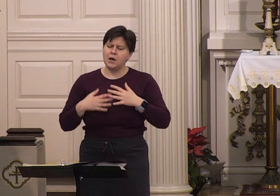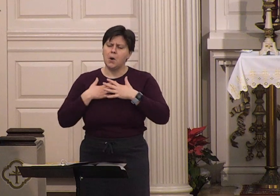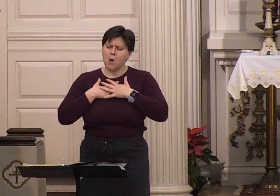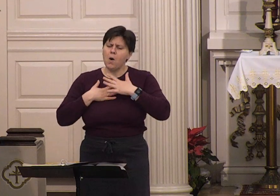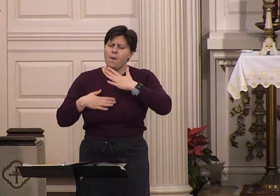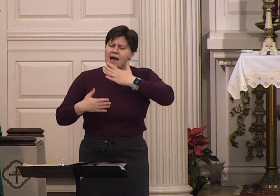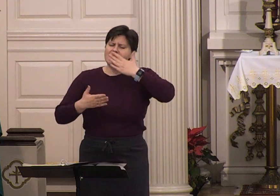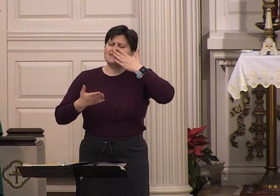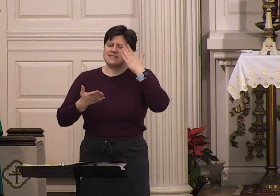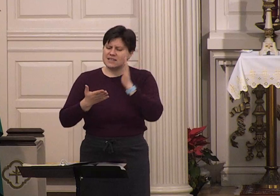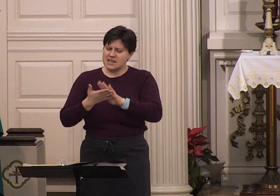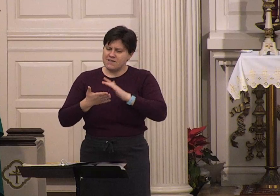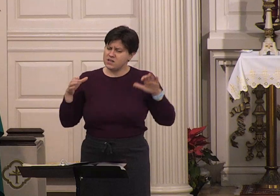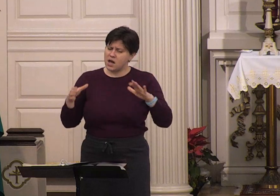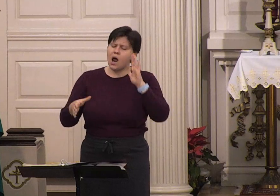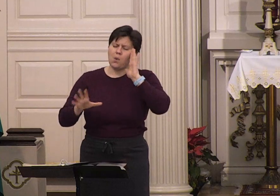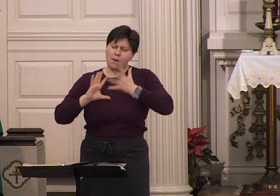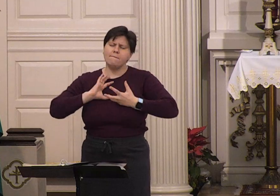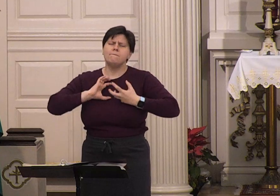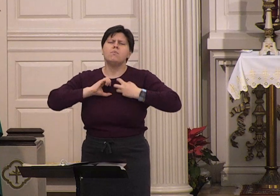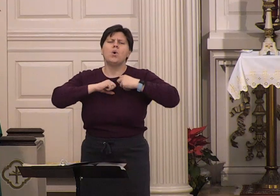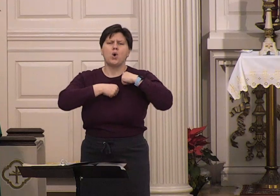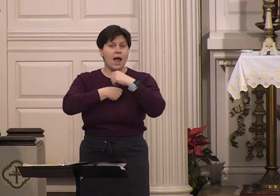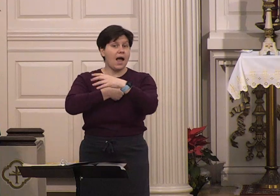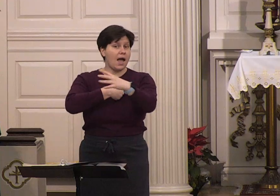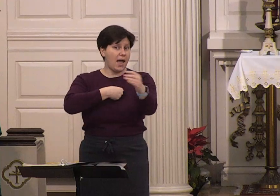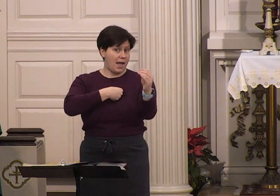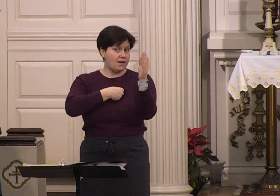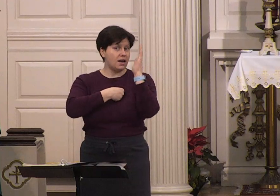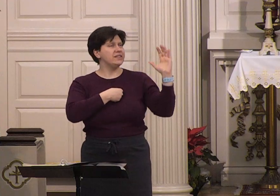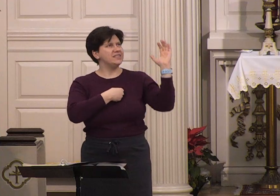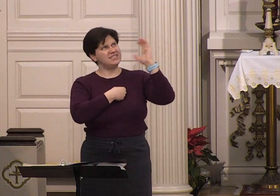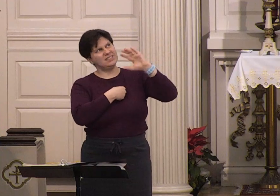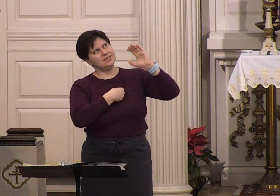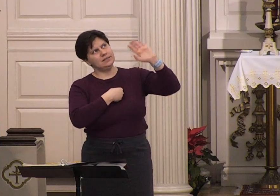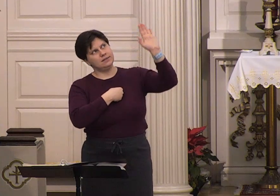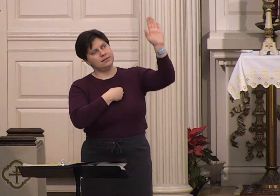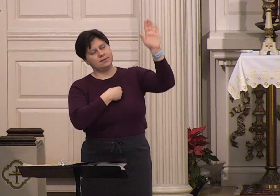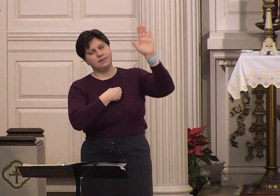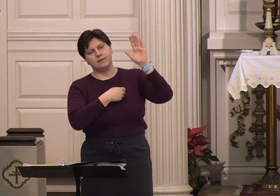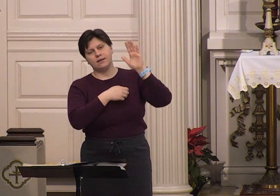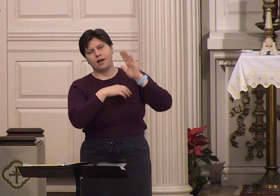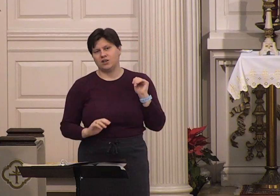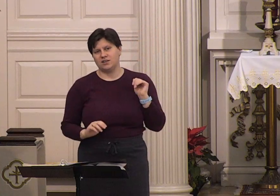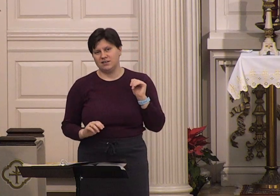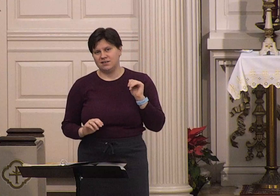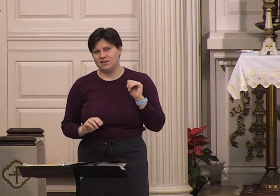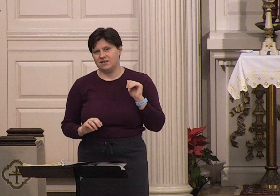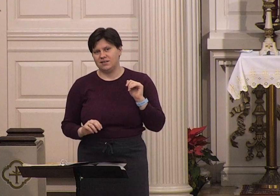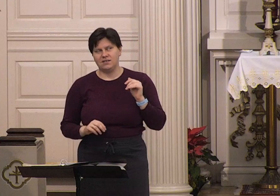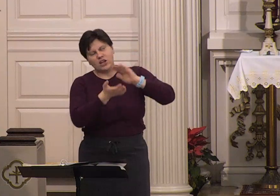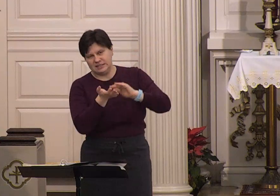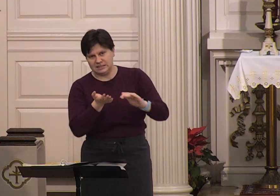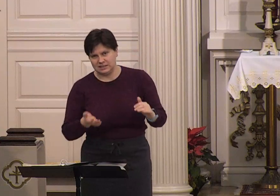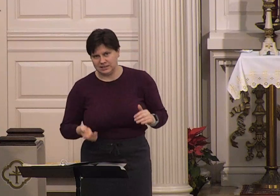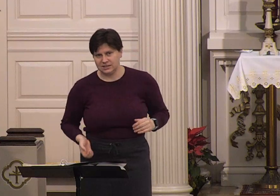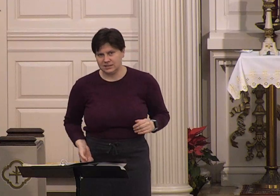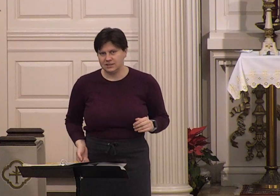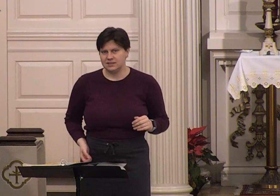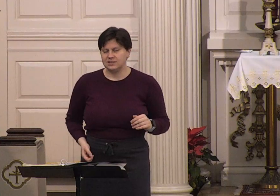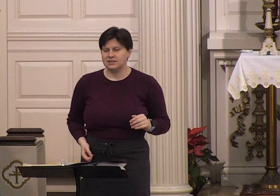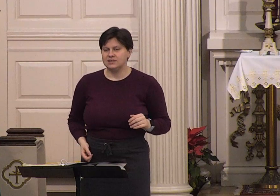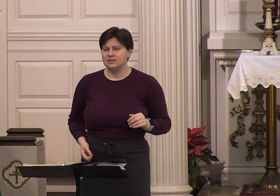and go and seek God's comfort, in this case, God's forgiveness. So there's